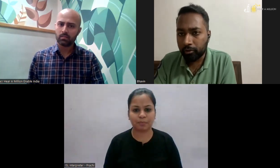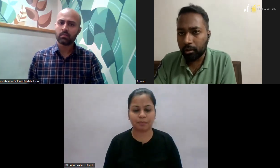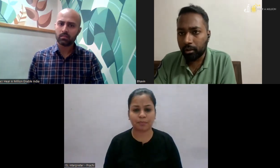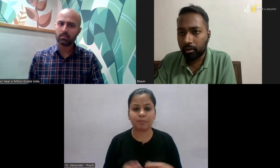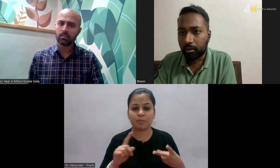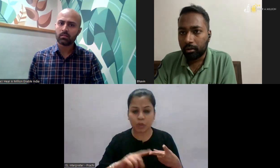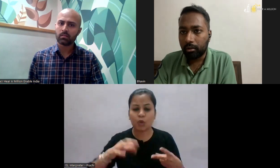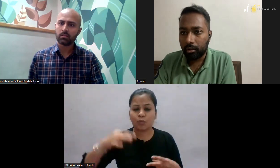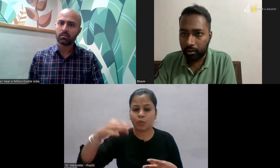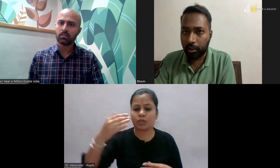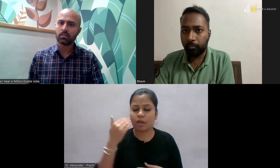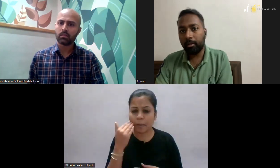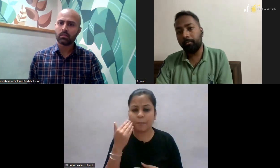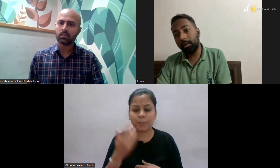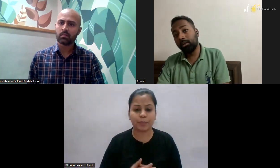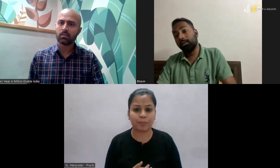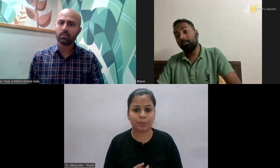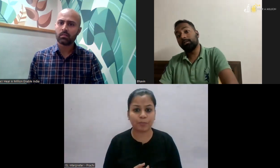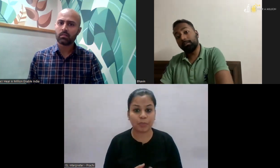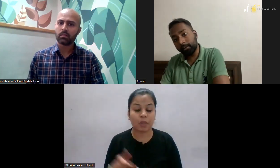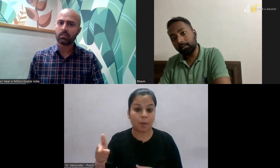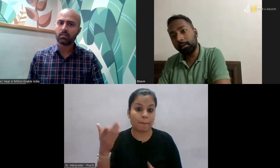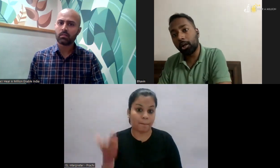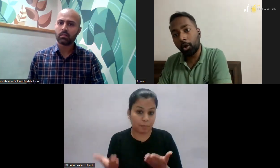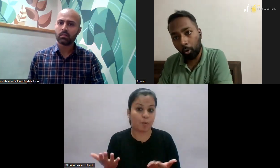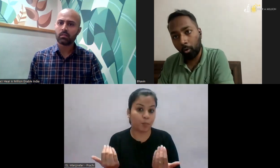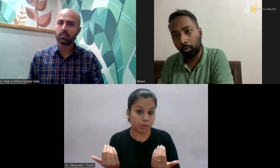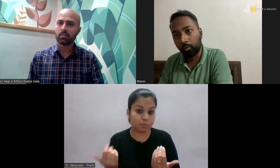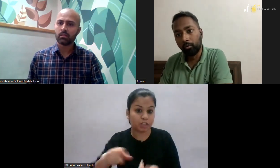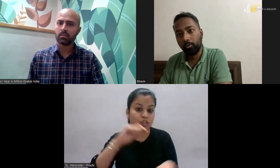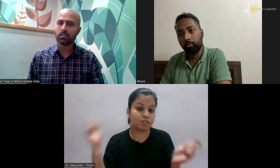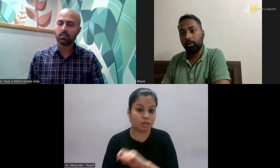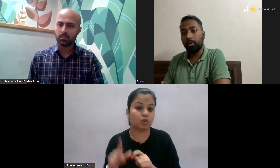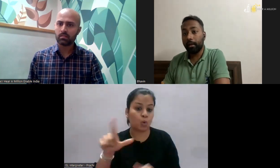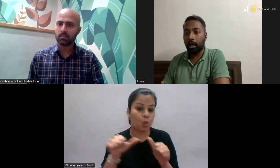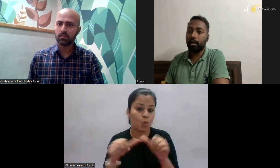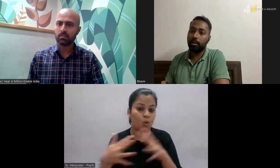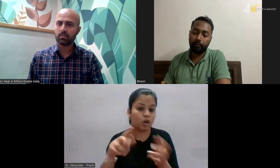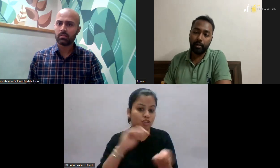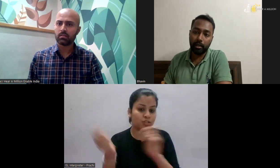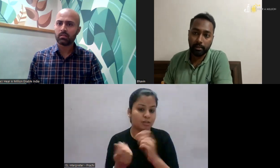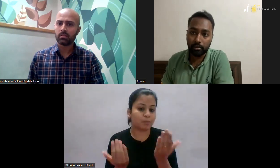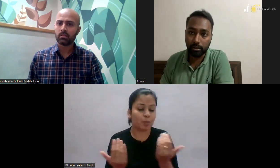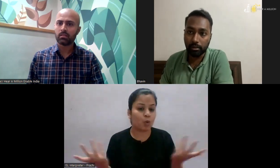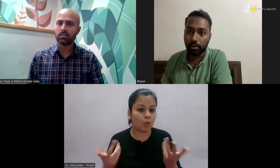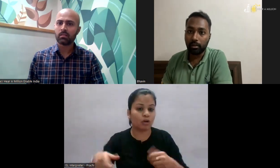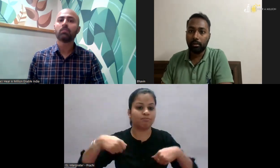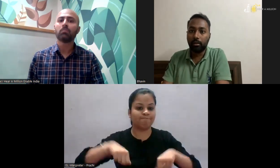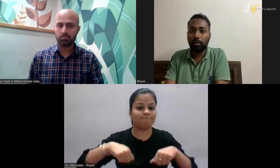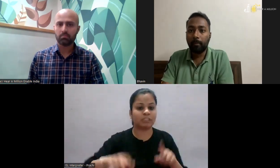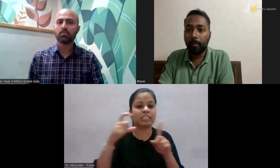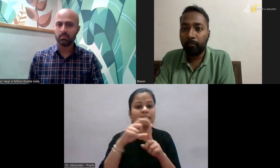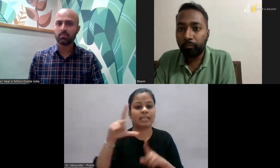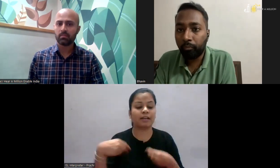In future, there may be a change in law regarding driving license.